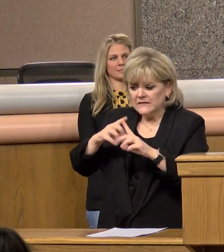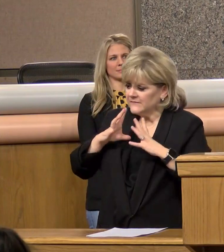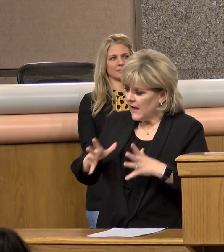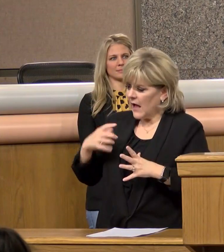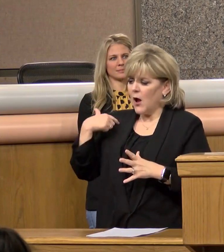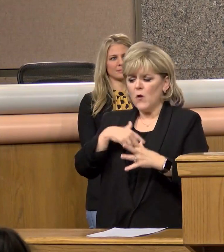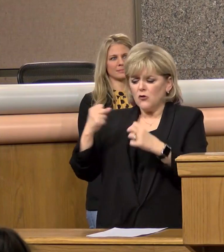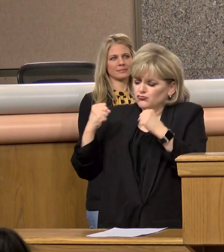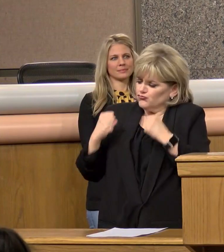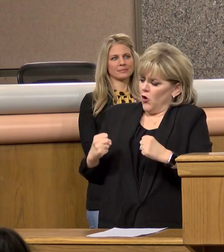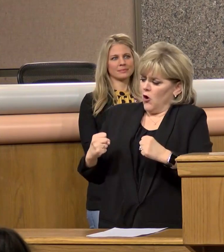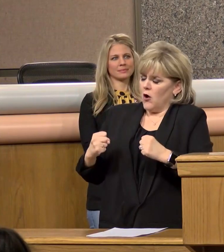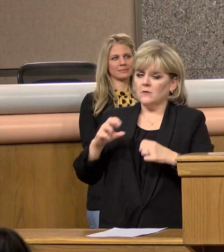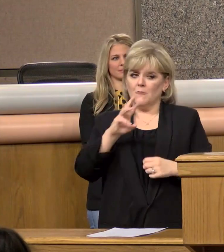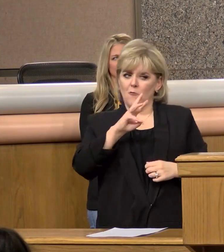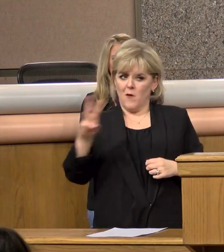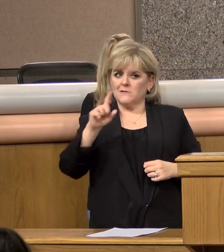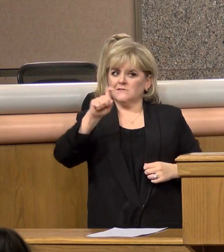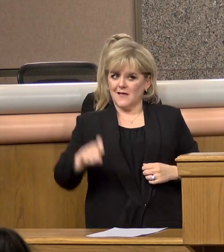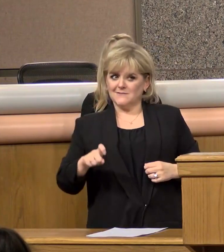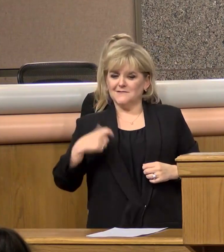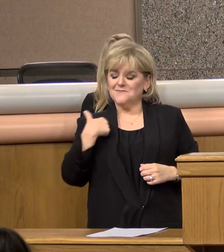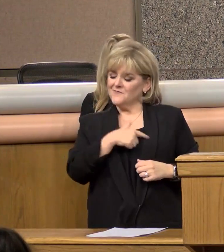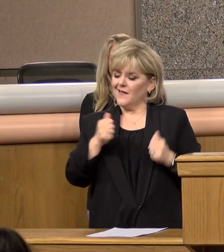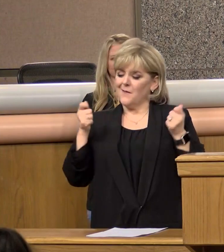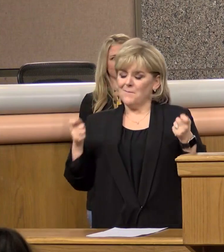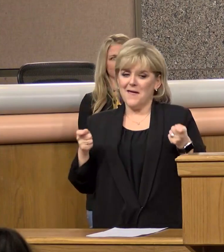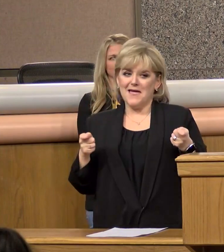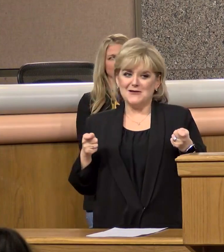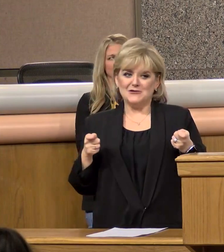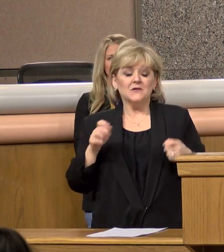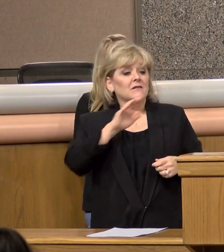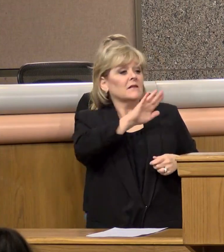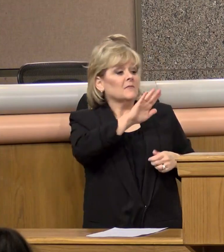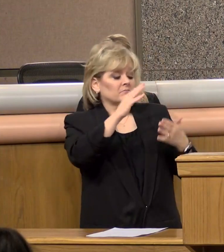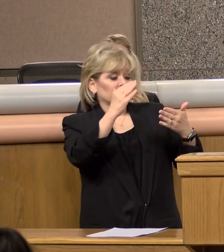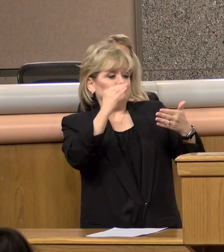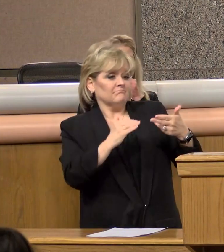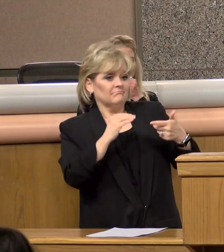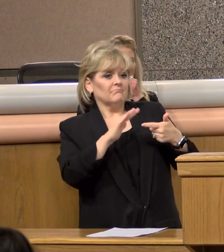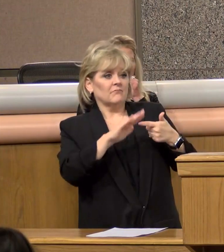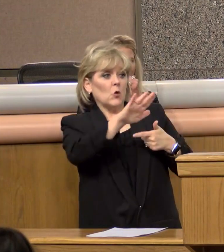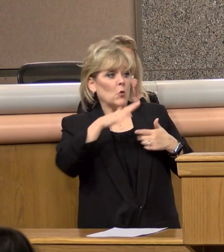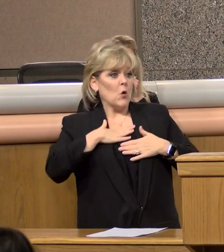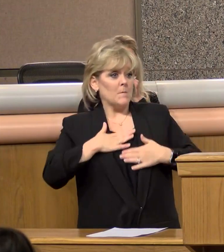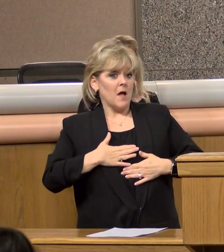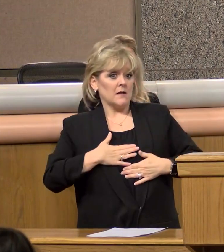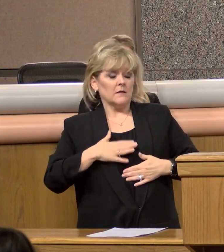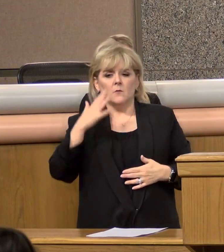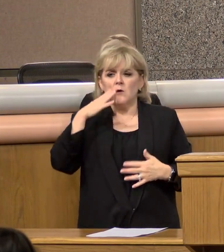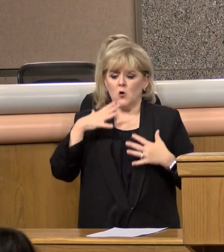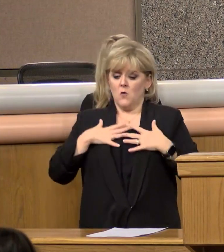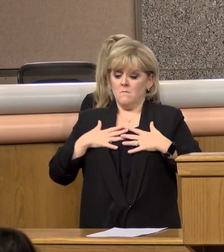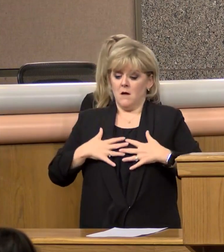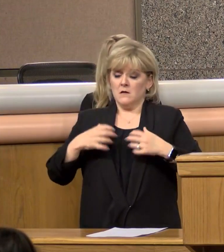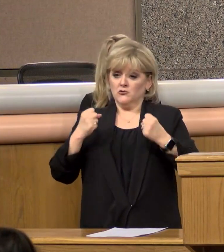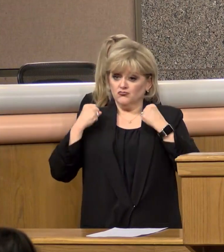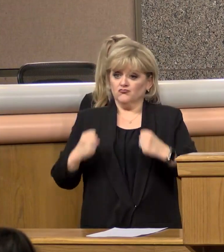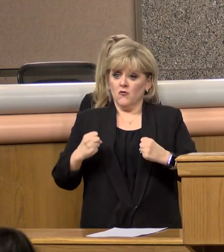Texans. We can handle this. We can manage this. Uh in terms of keeping your body um healthy. We know that a strong healthy body